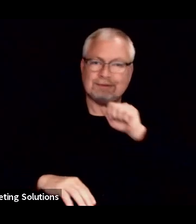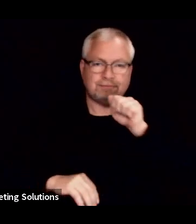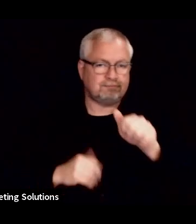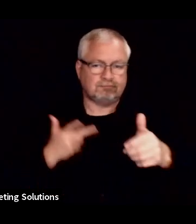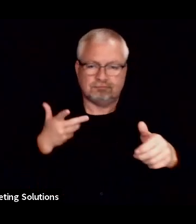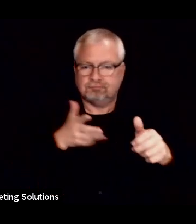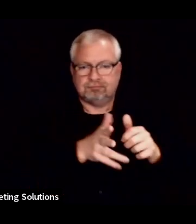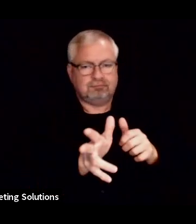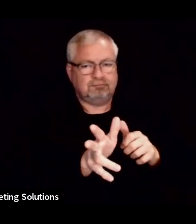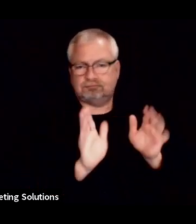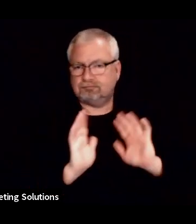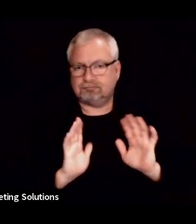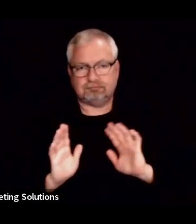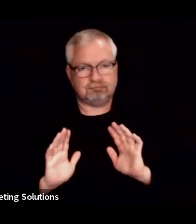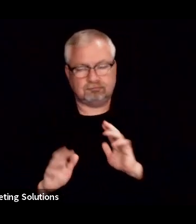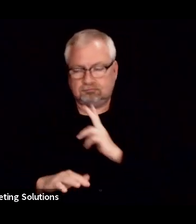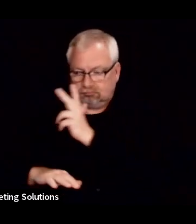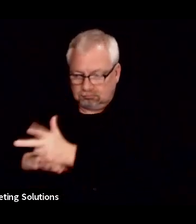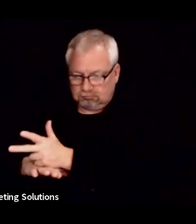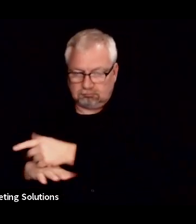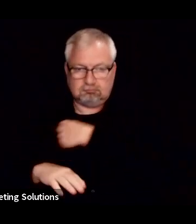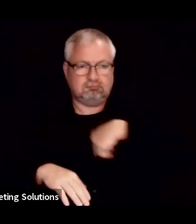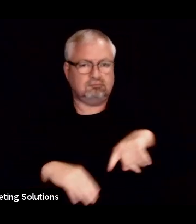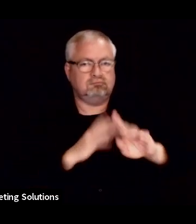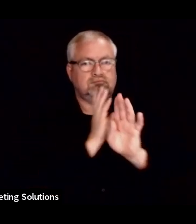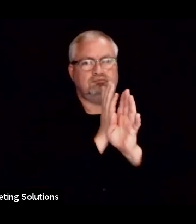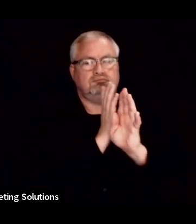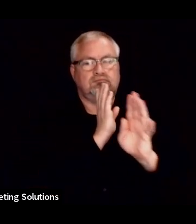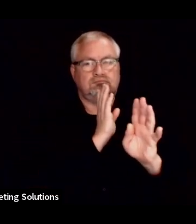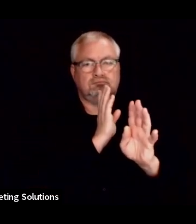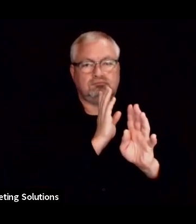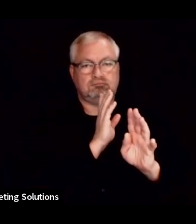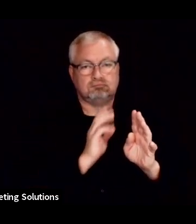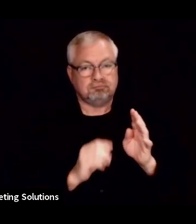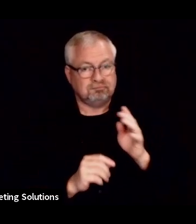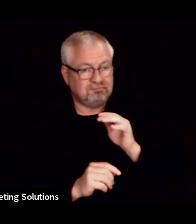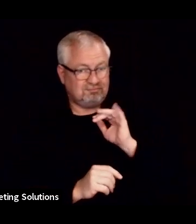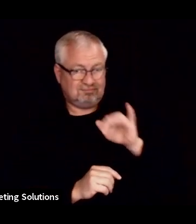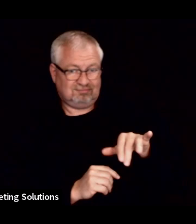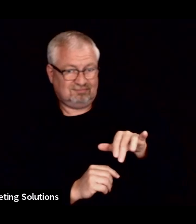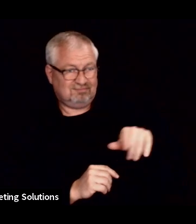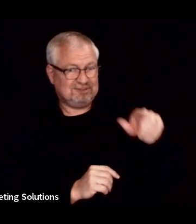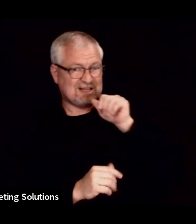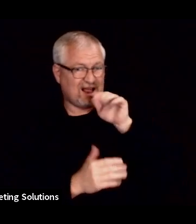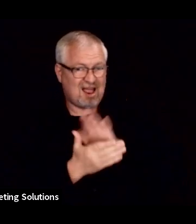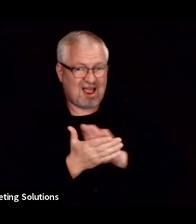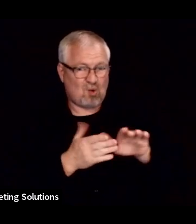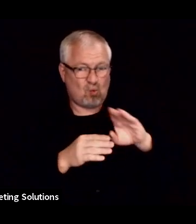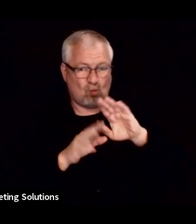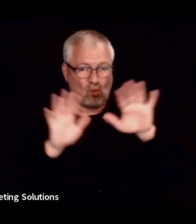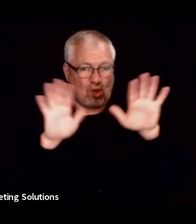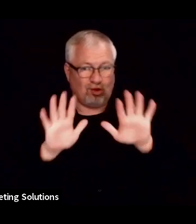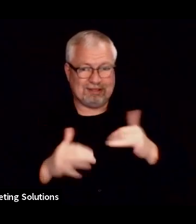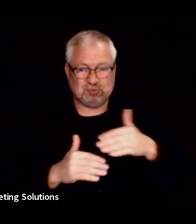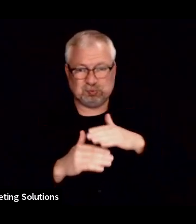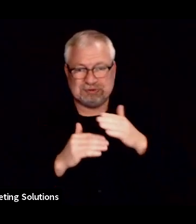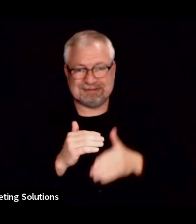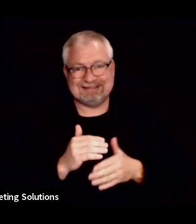going to be such nice weather, it appears. So standing outside in line wouldn't